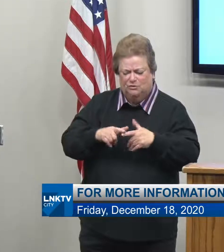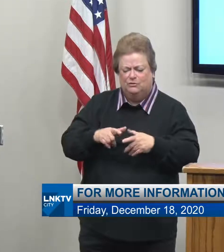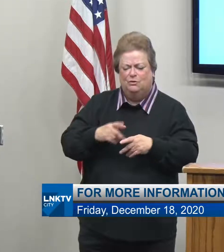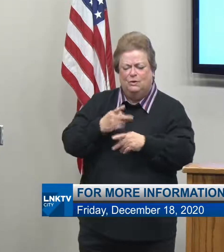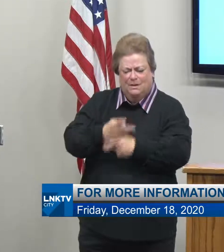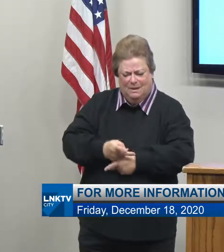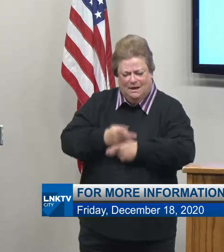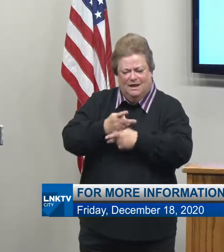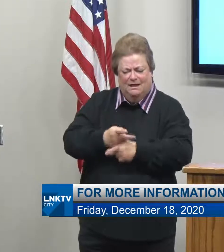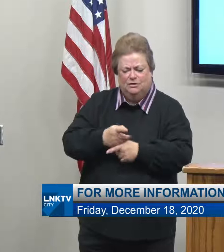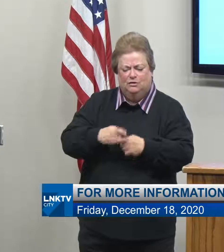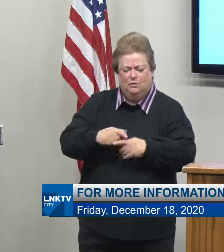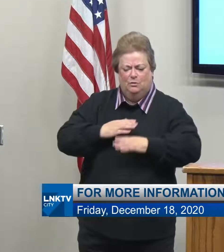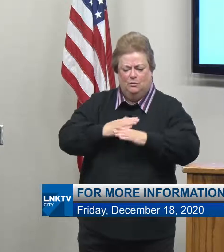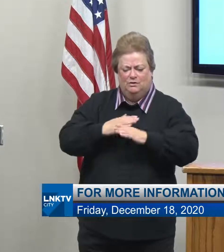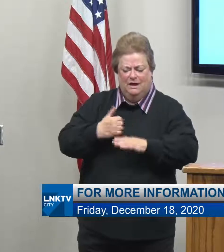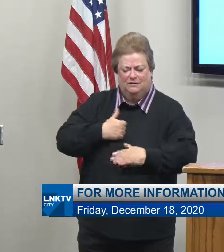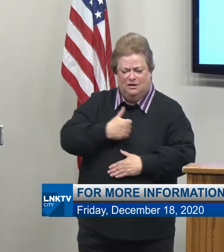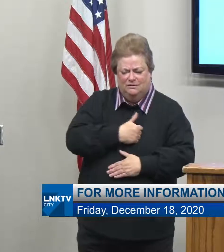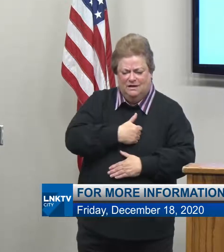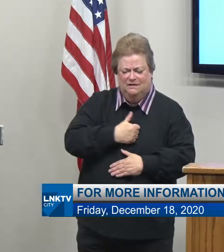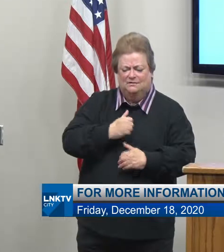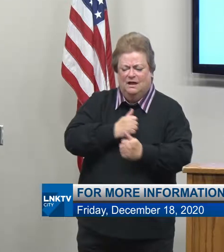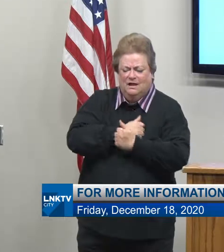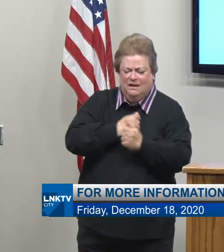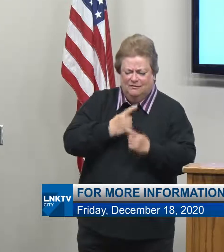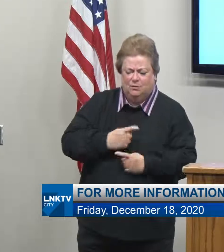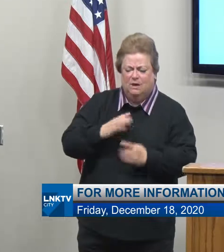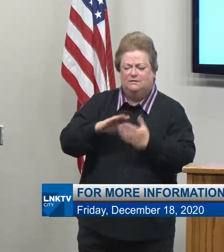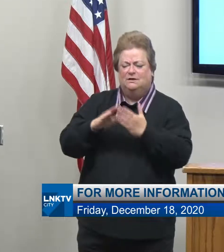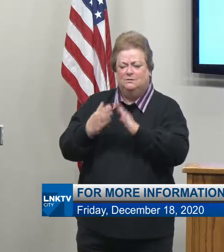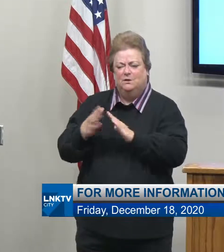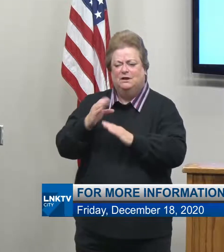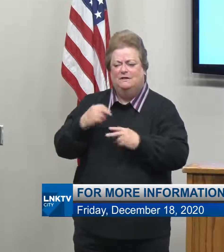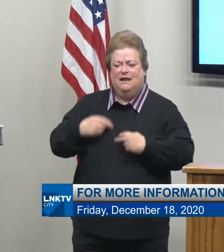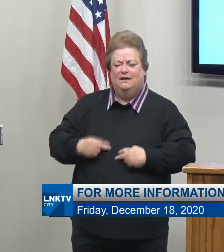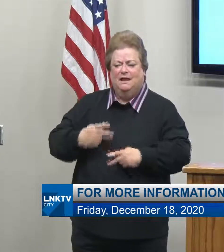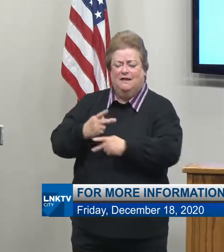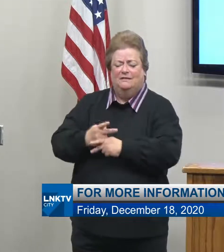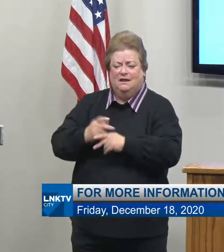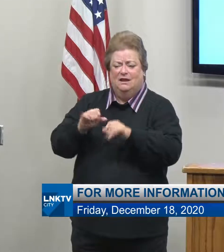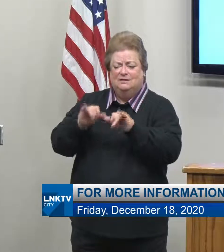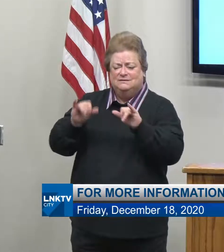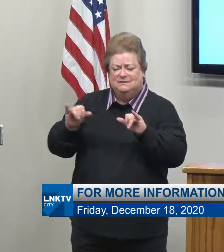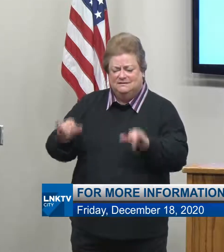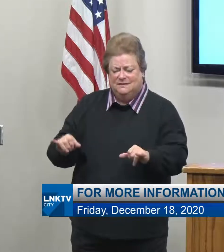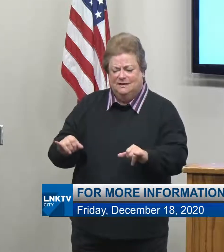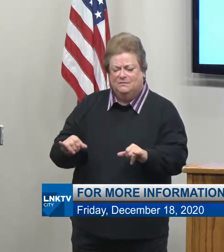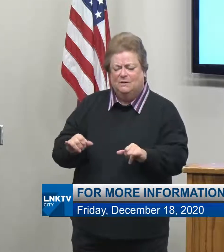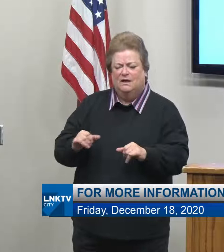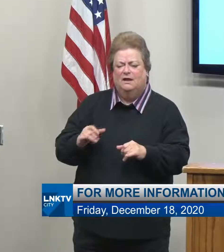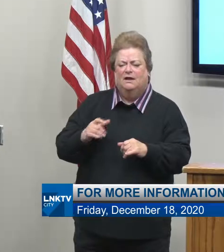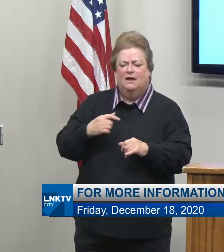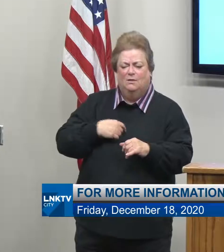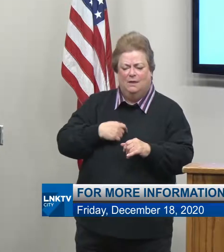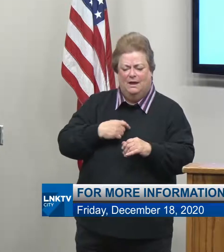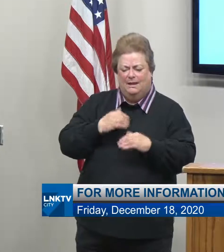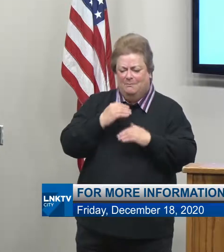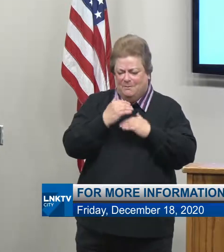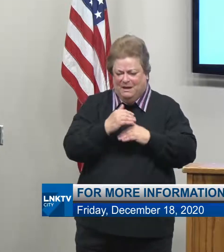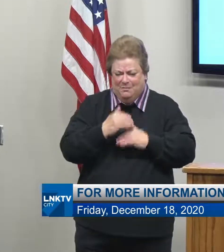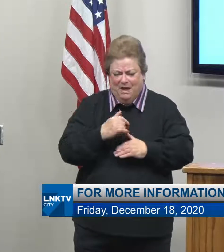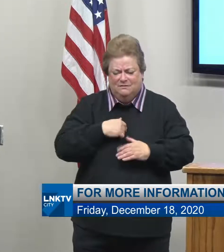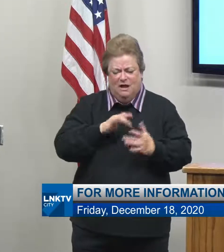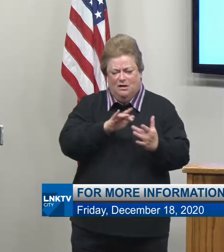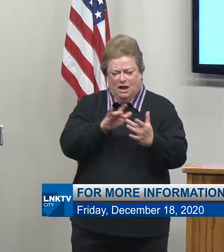precautions that protect ourselves, our loved ones, our community, and our healthcare system. Let's continue to minimize contact with others from outside